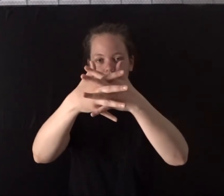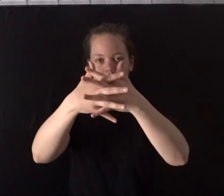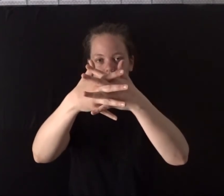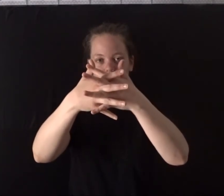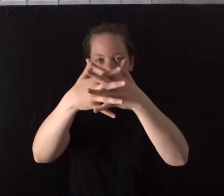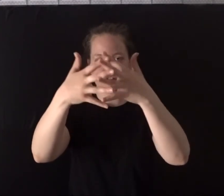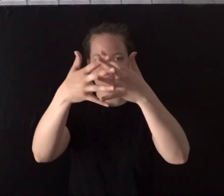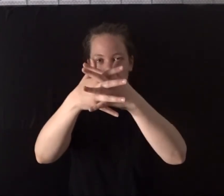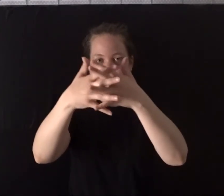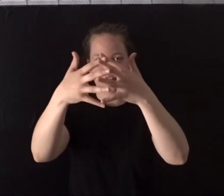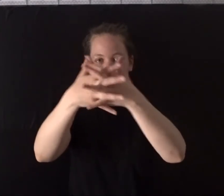and you are just going to go like that.